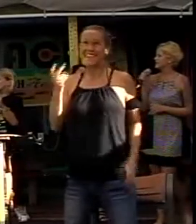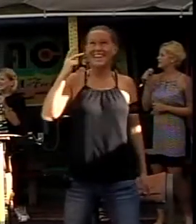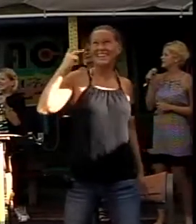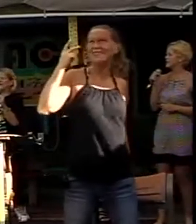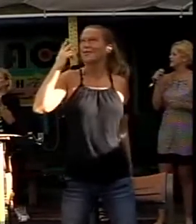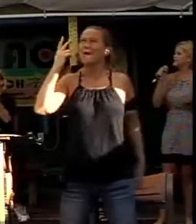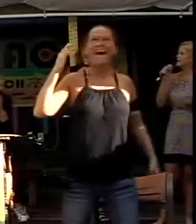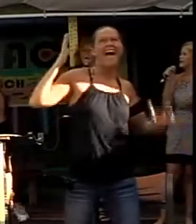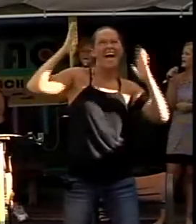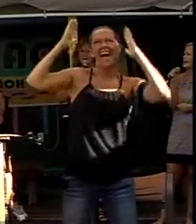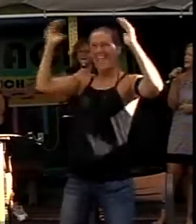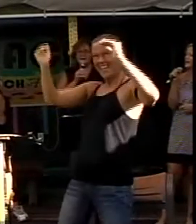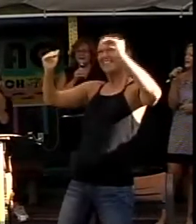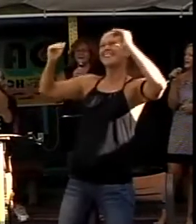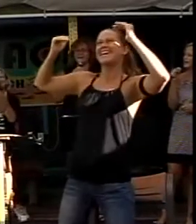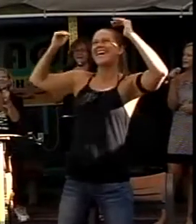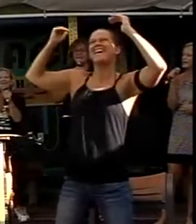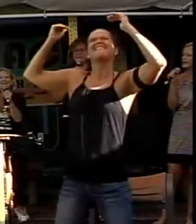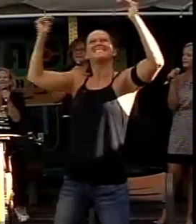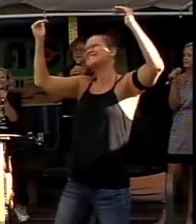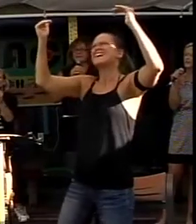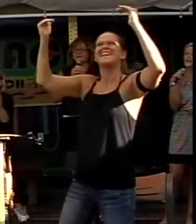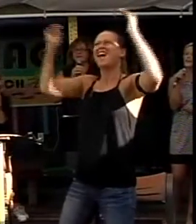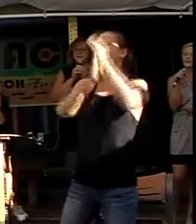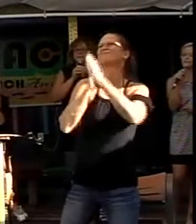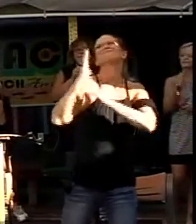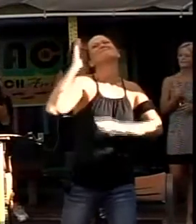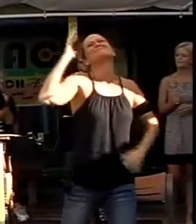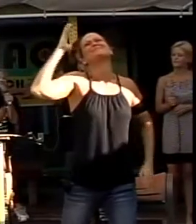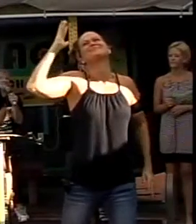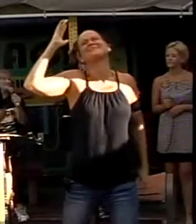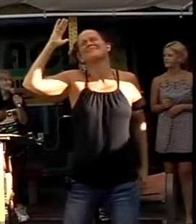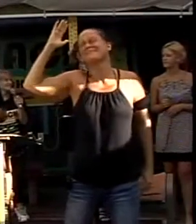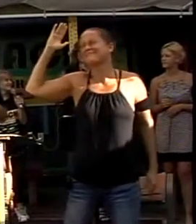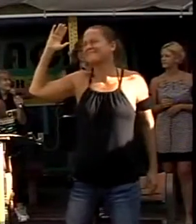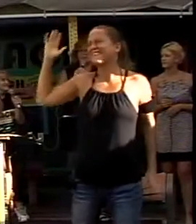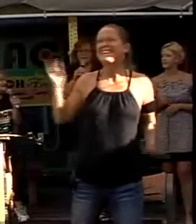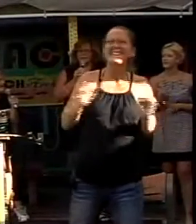To see you high and lifted up,